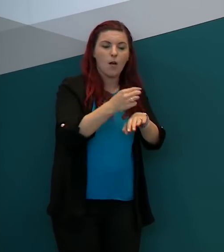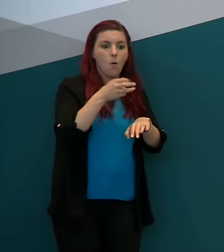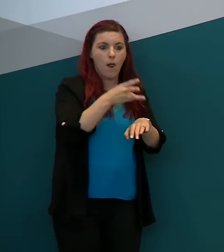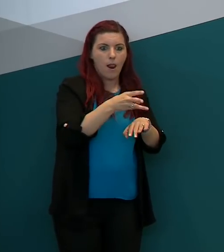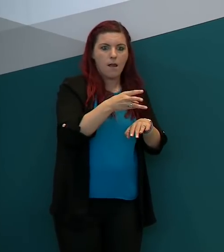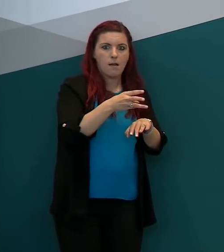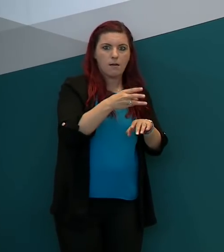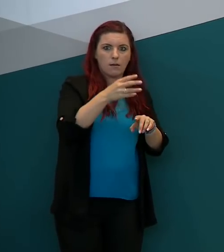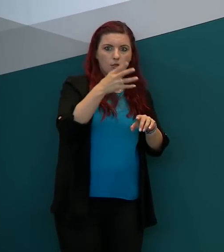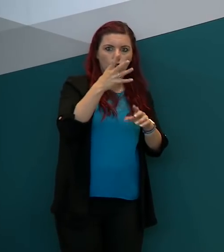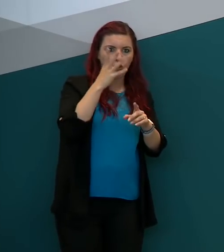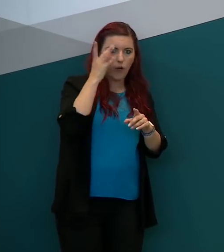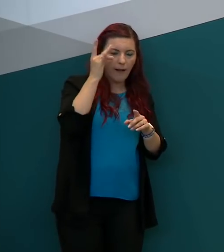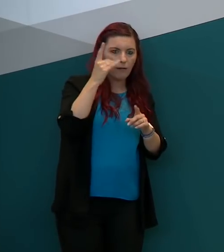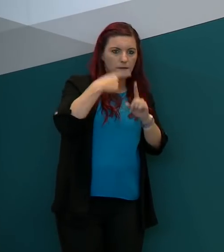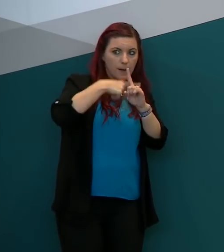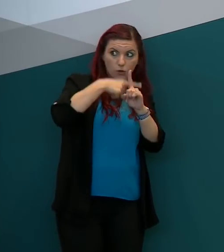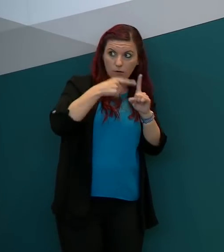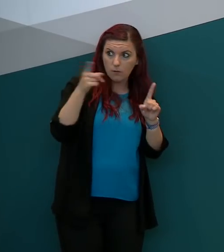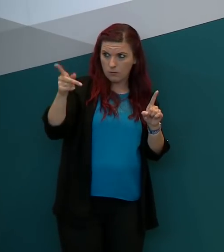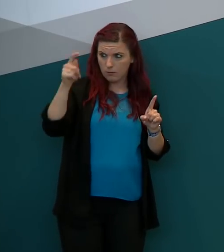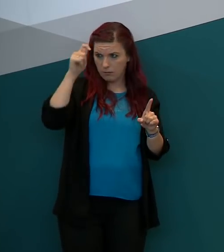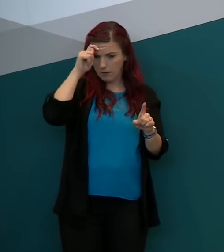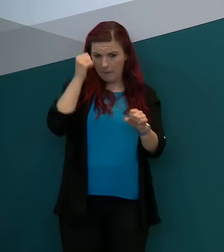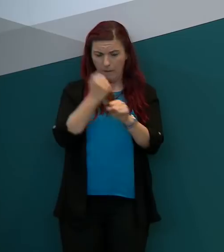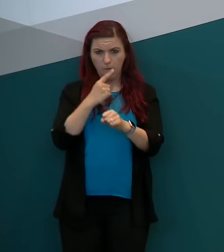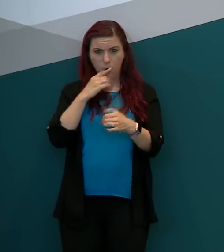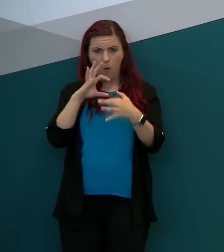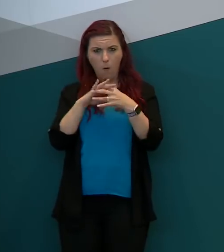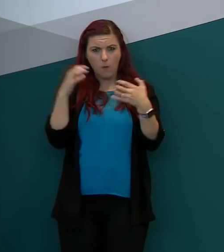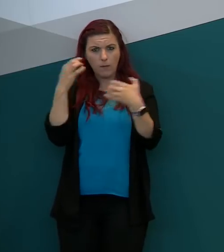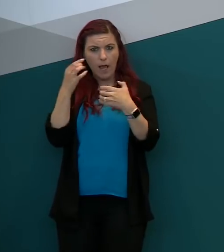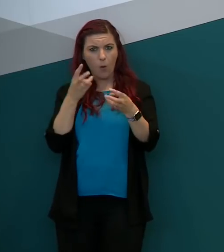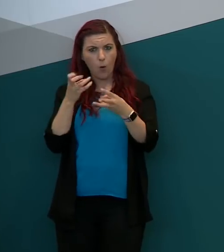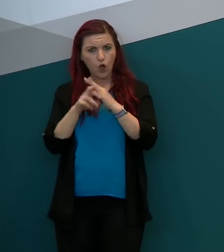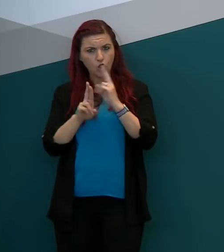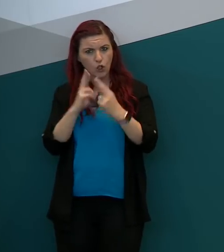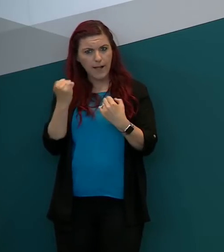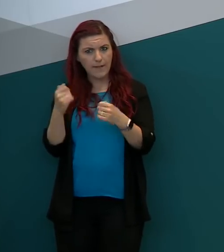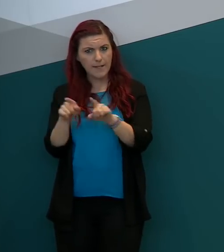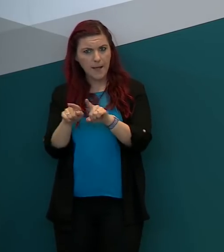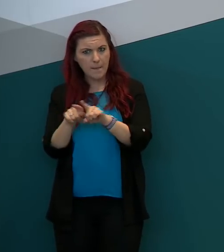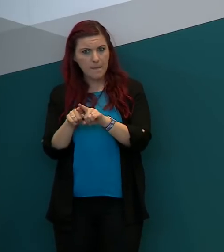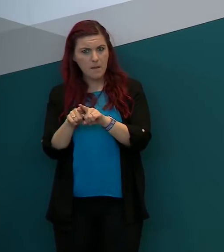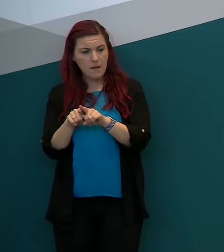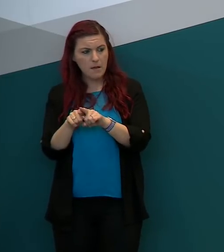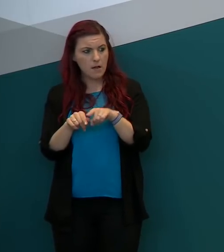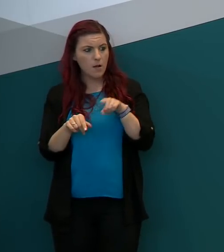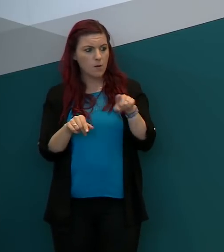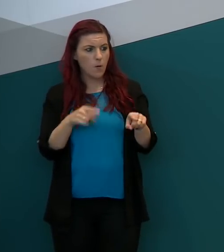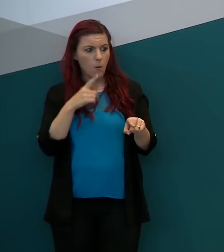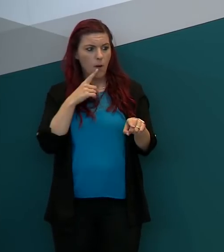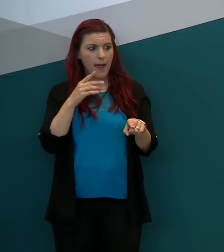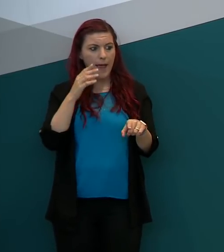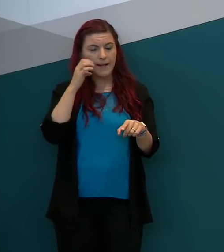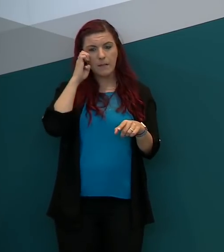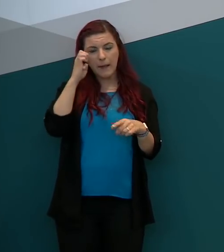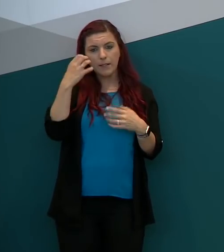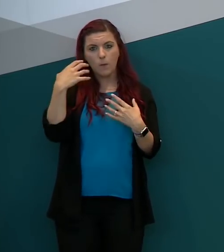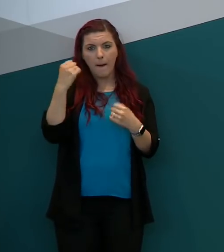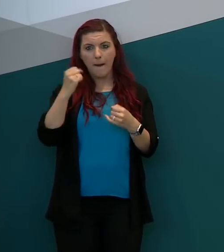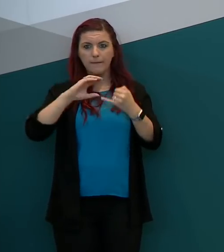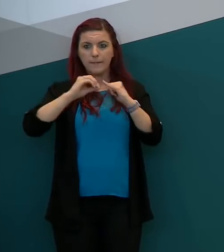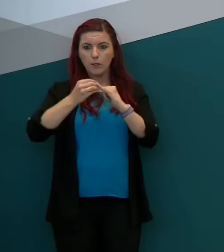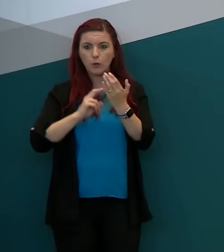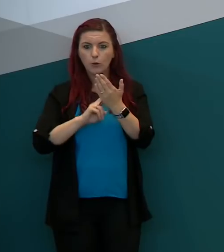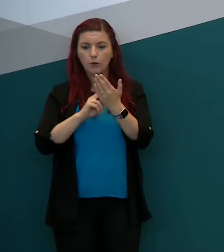them. Would it be something to consider, or is it something that has been considered? I mean, temperature testing does play a role in certain settings and can be used in certain